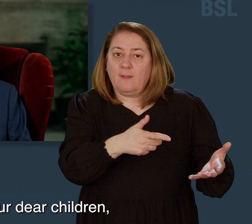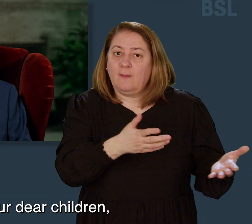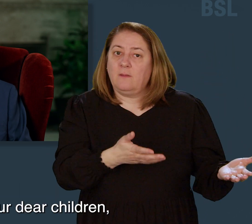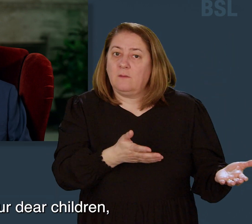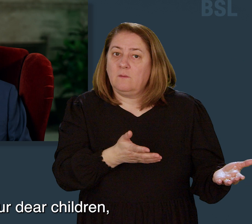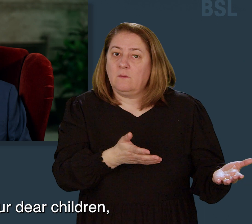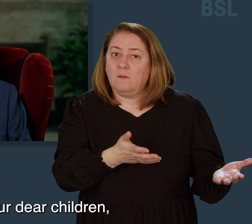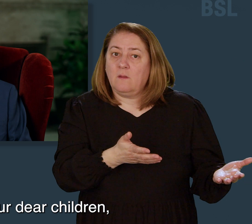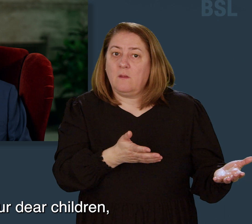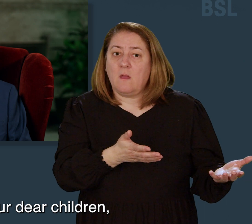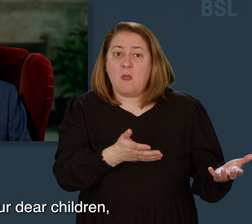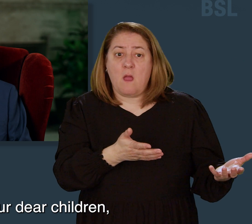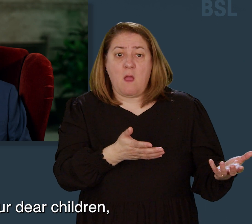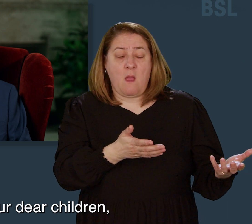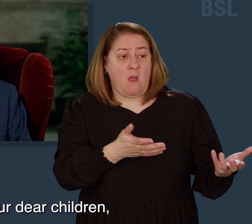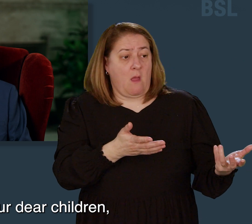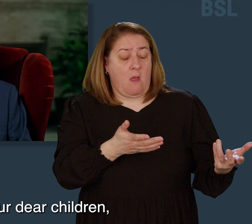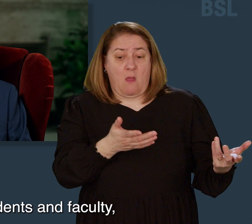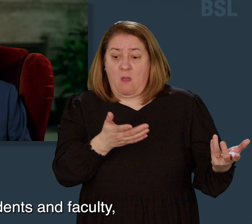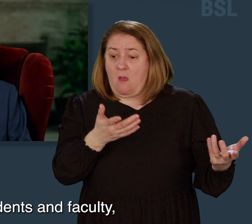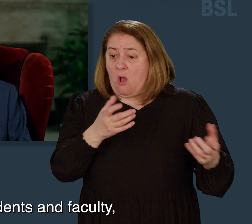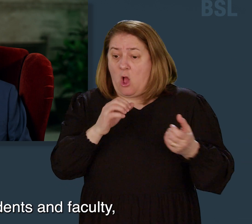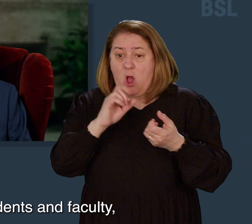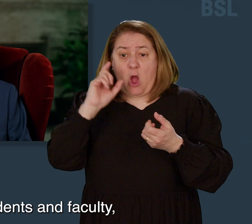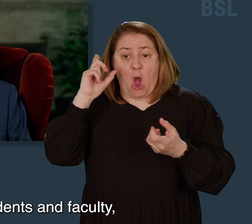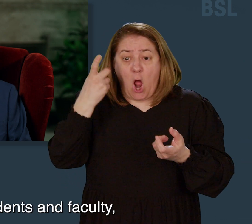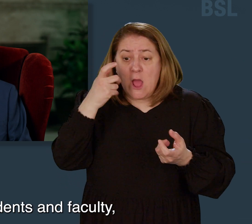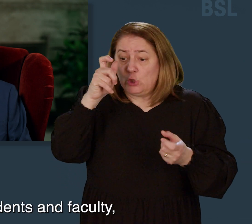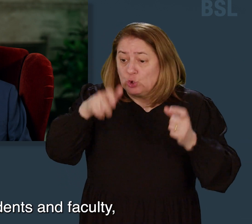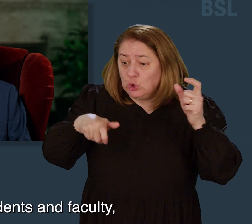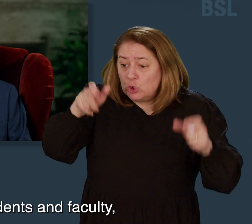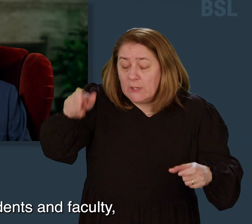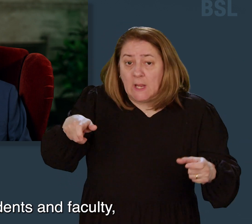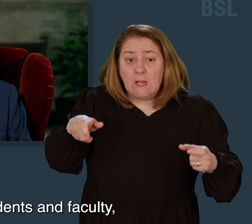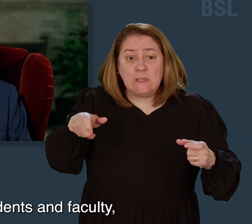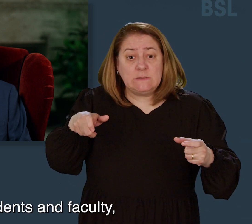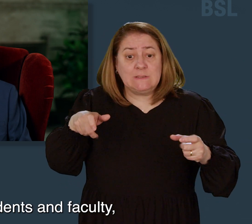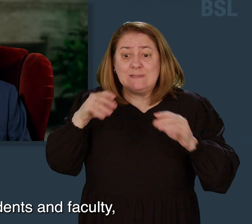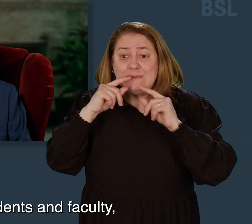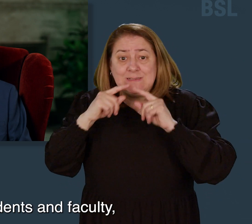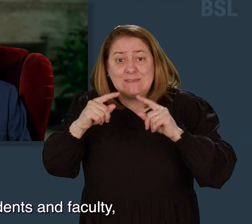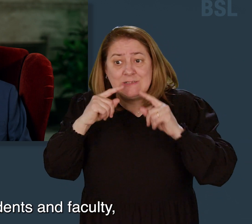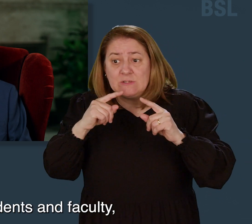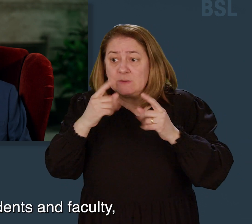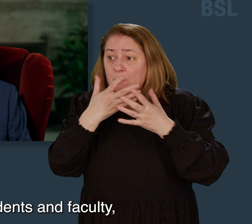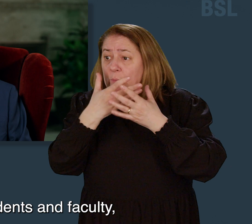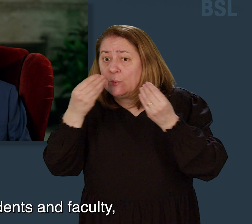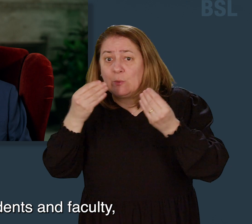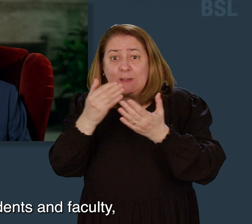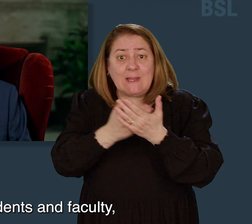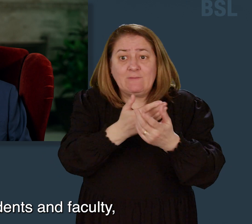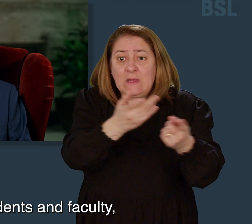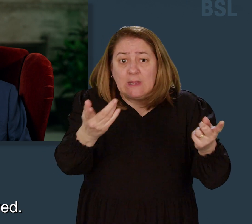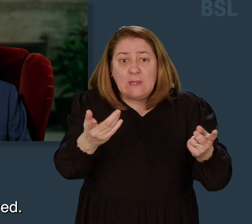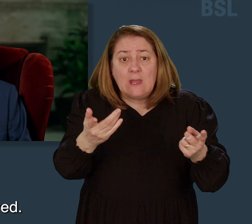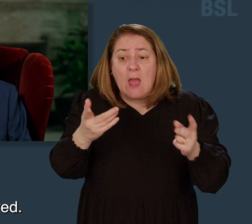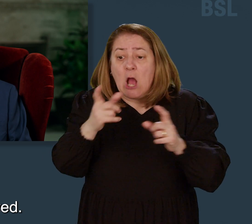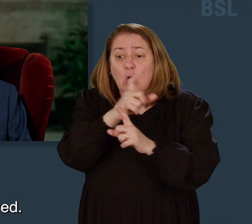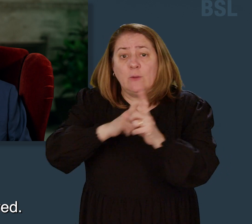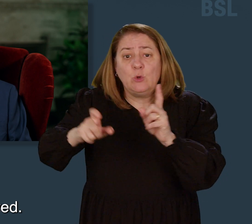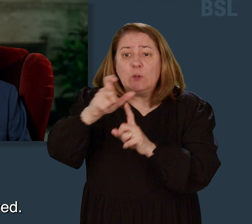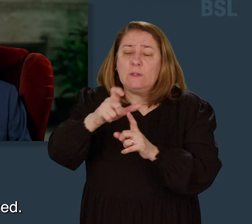of our dear children, hundreds of college students and faculty, and